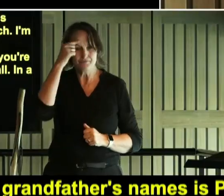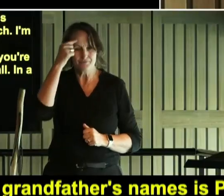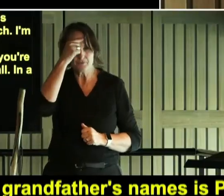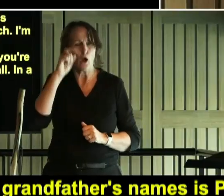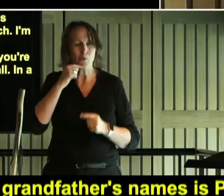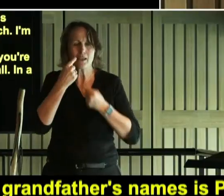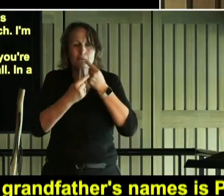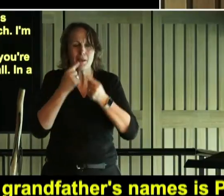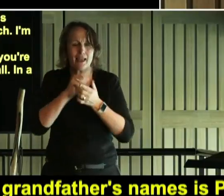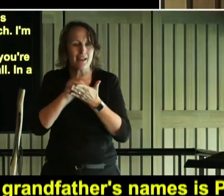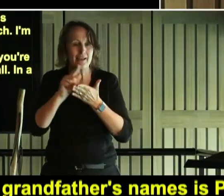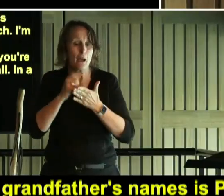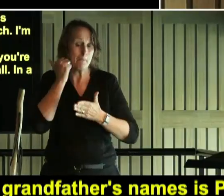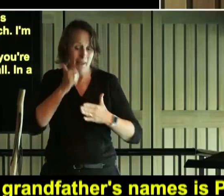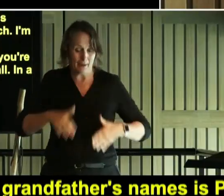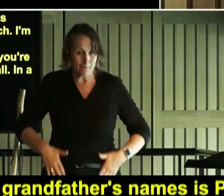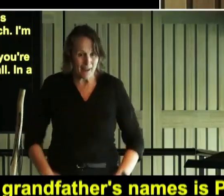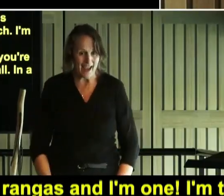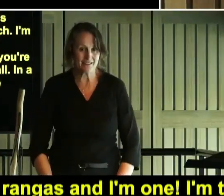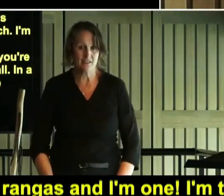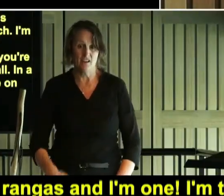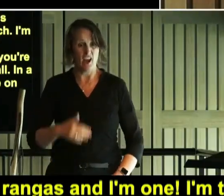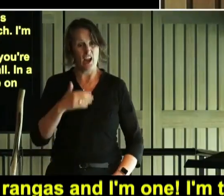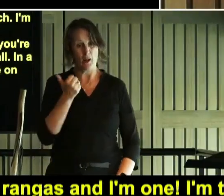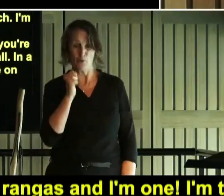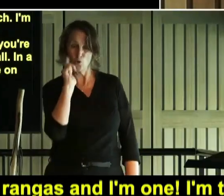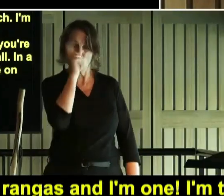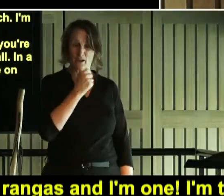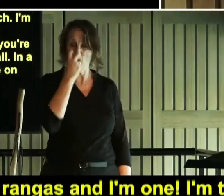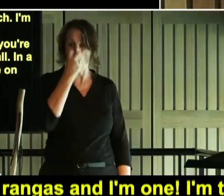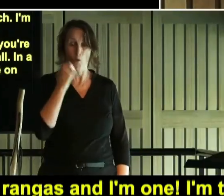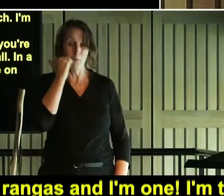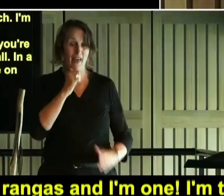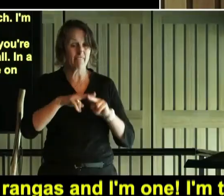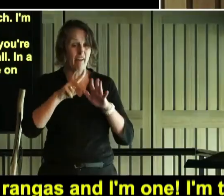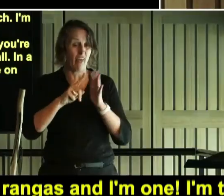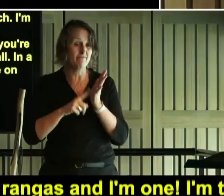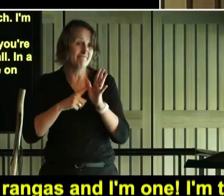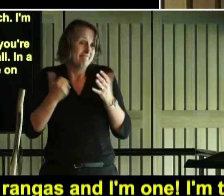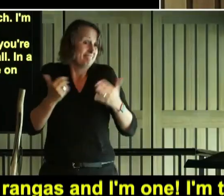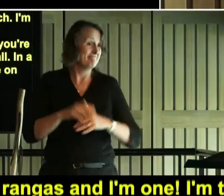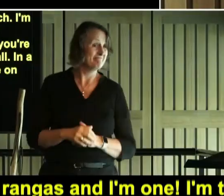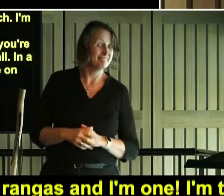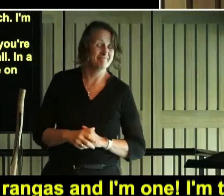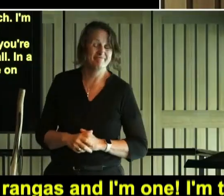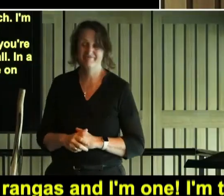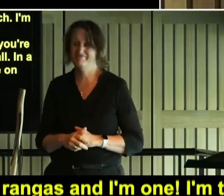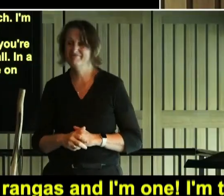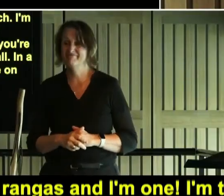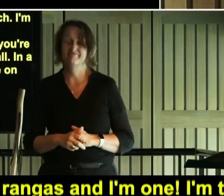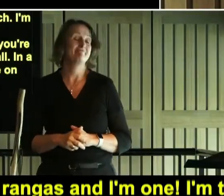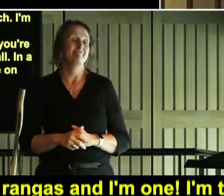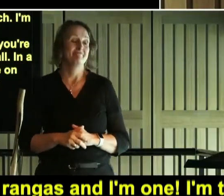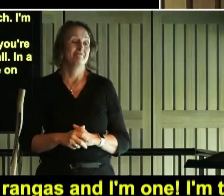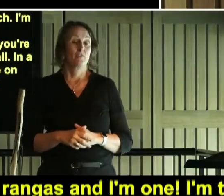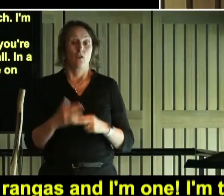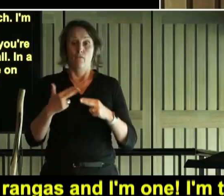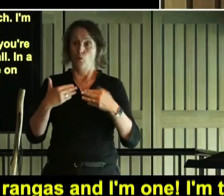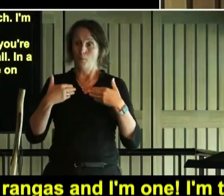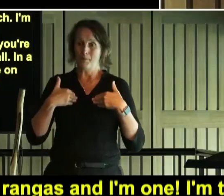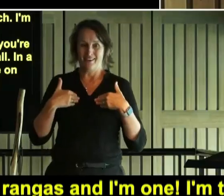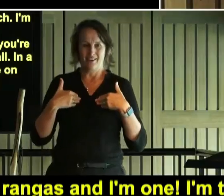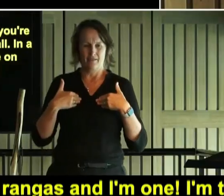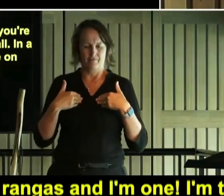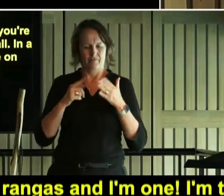later. Black pants and just a good-looking old black fella, so that's me. So, but I think leadership for